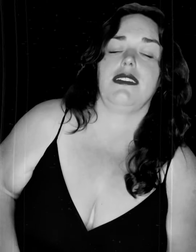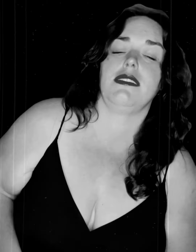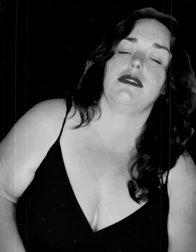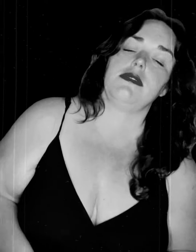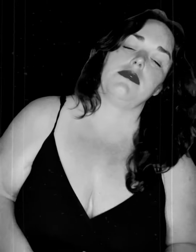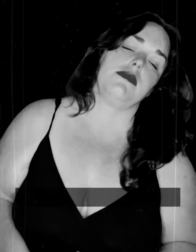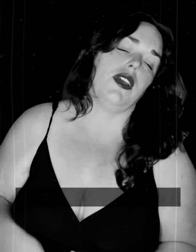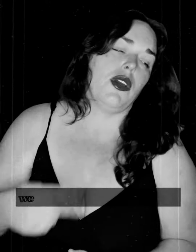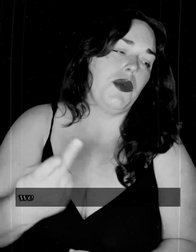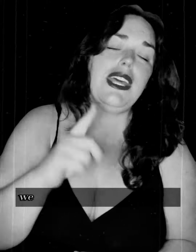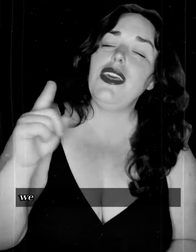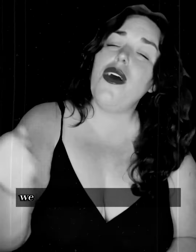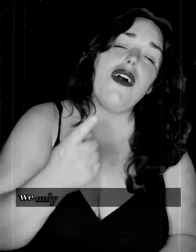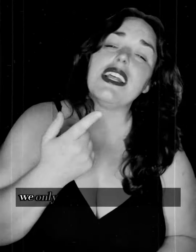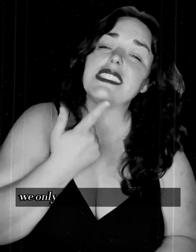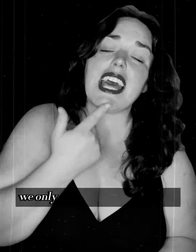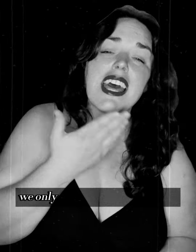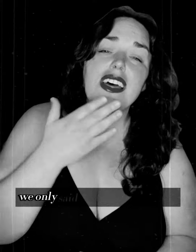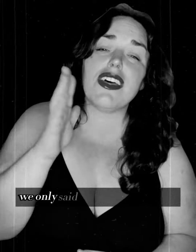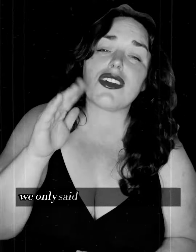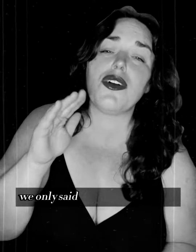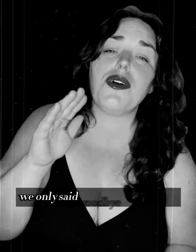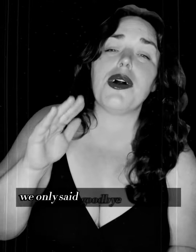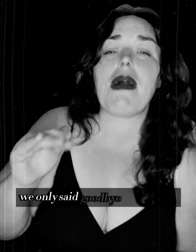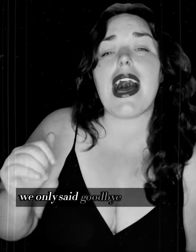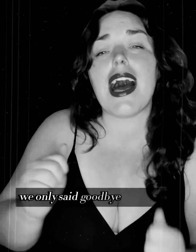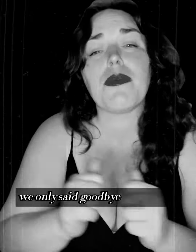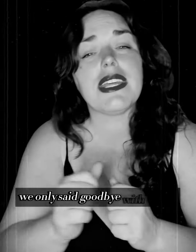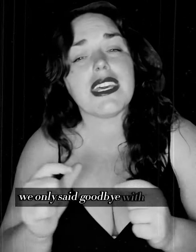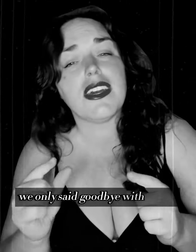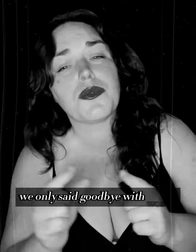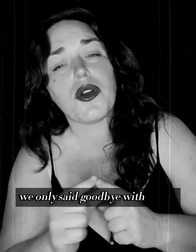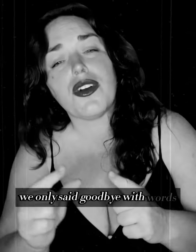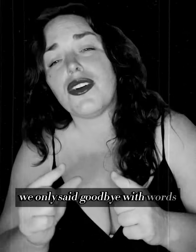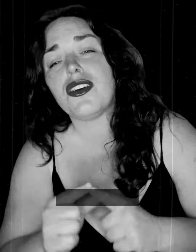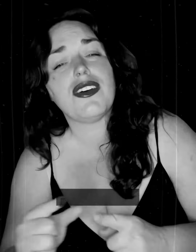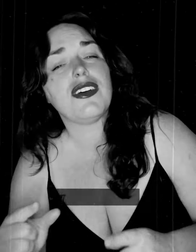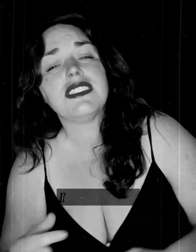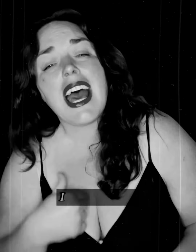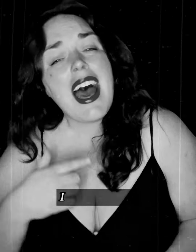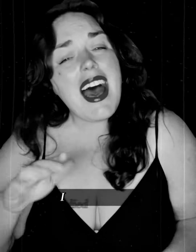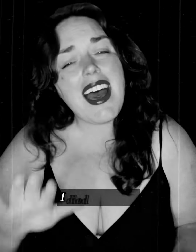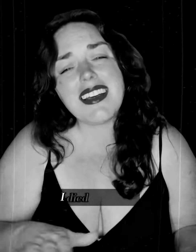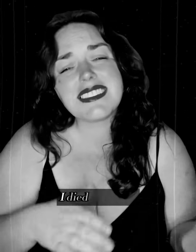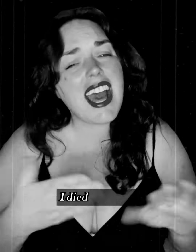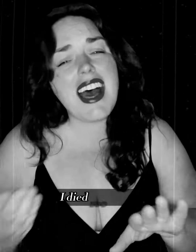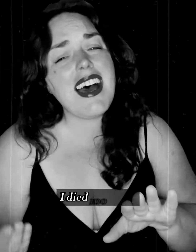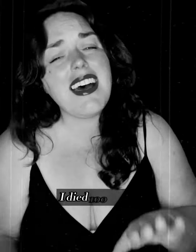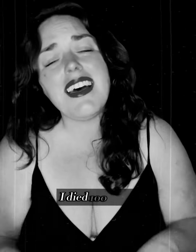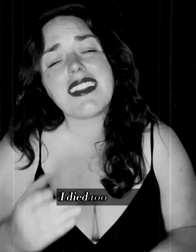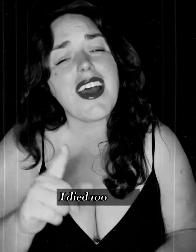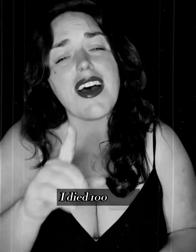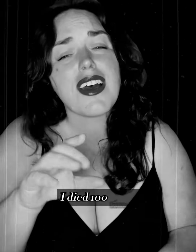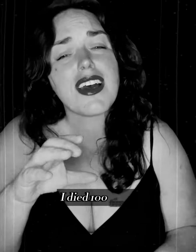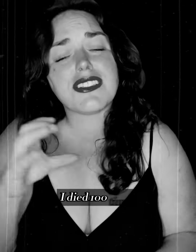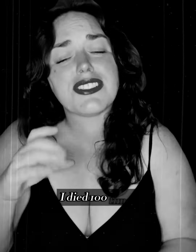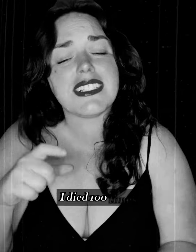We only said goodbye with words I died a hundred times